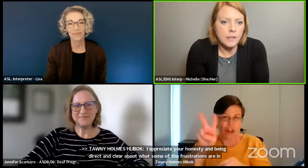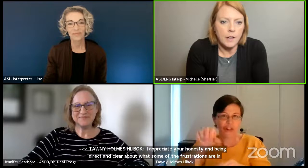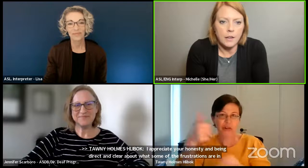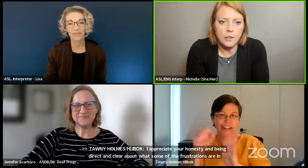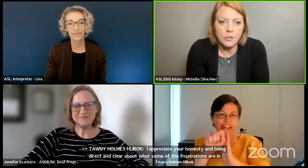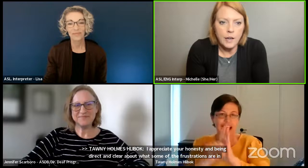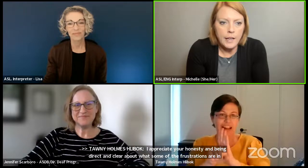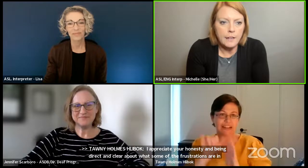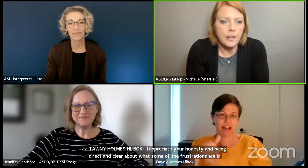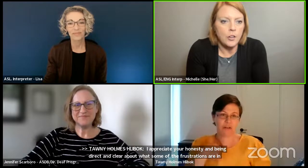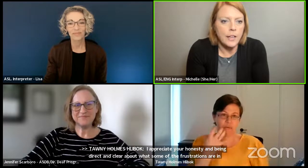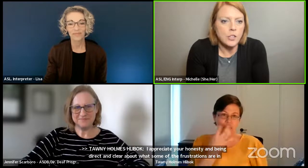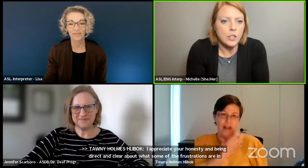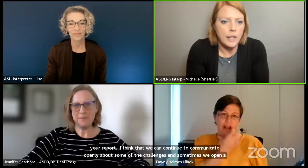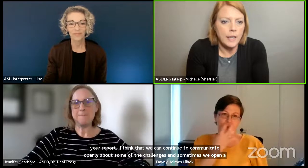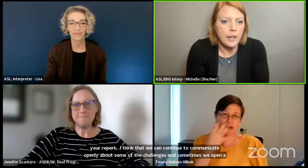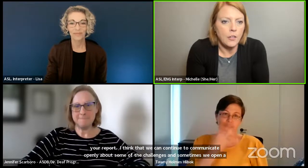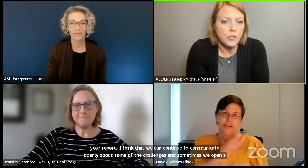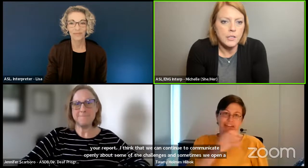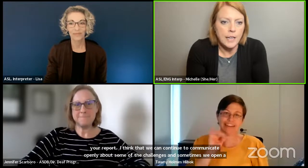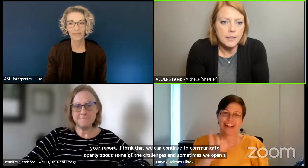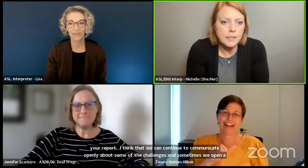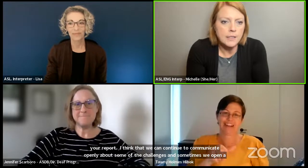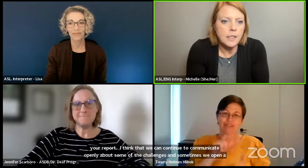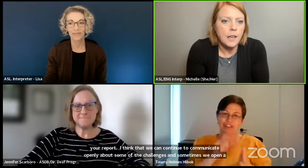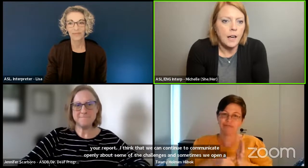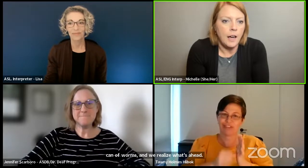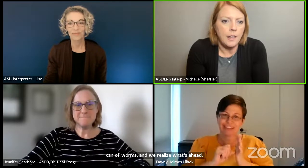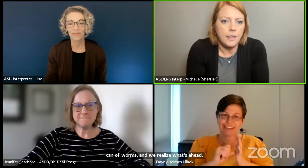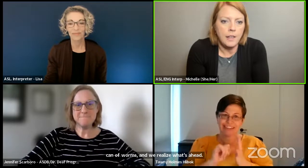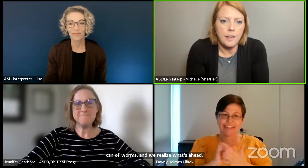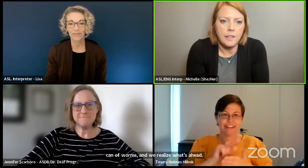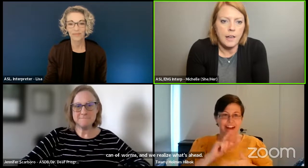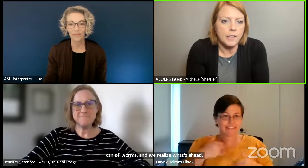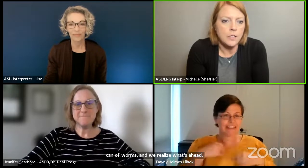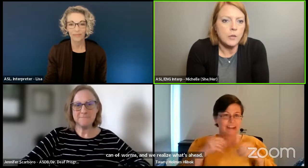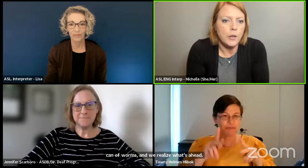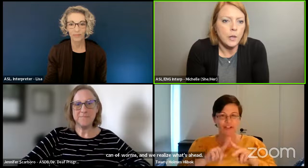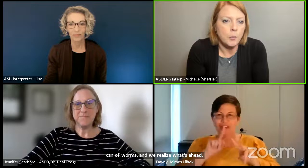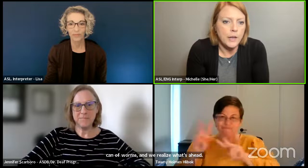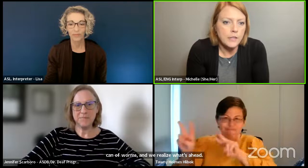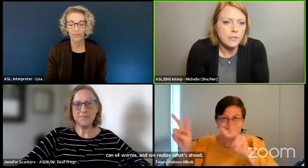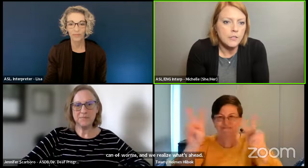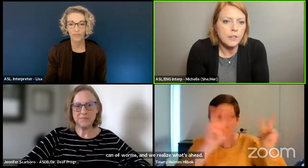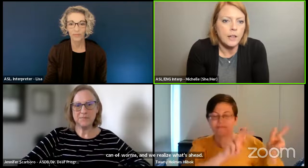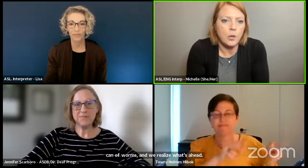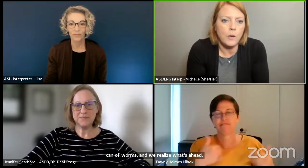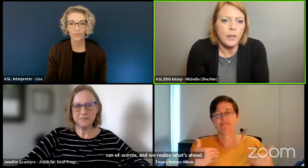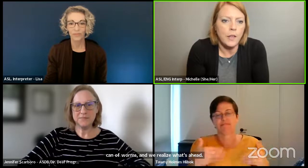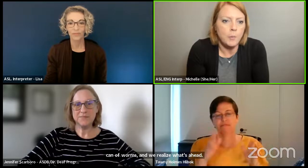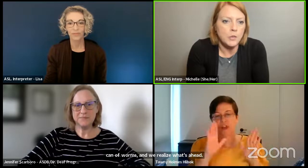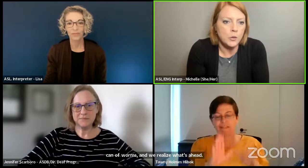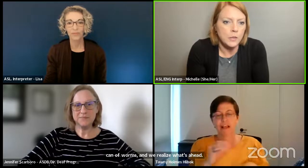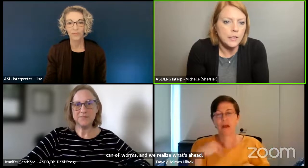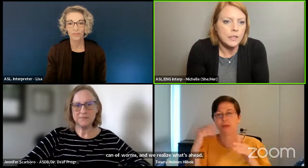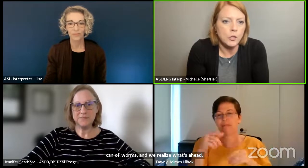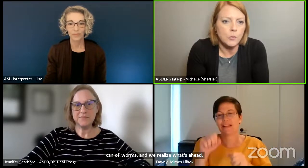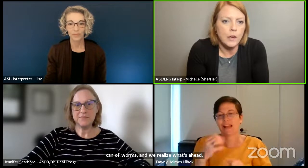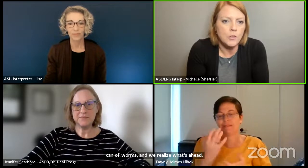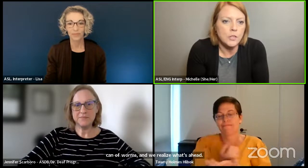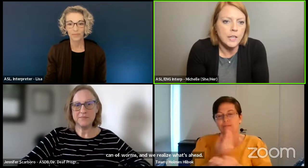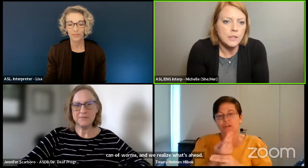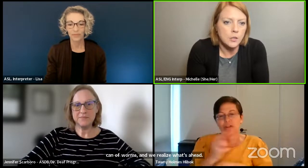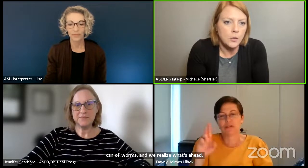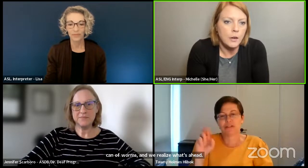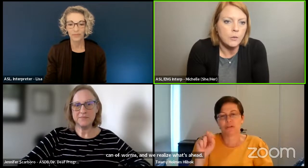think it's great that you're actually looking at other states. I think that is very impressive that you've had the opportunity to